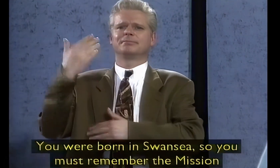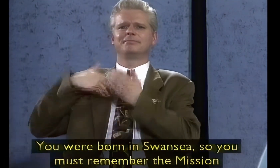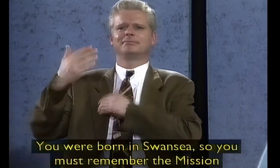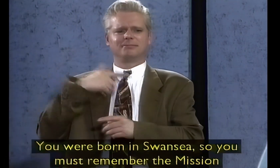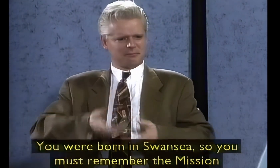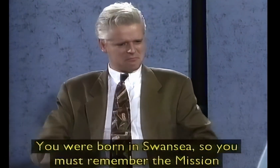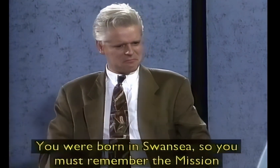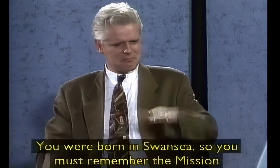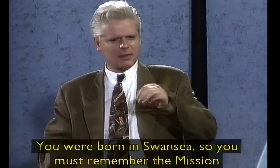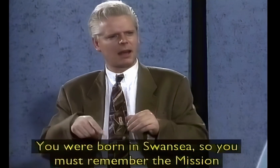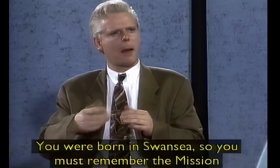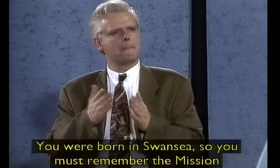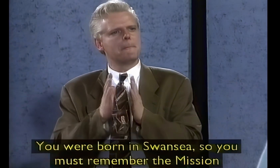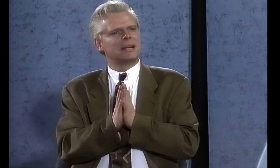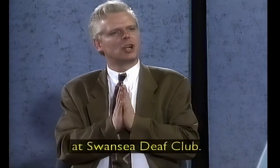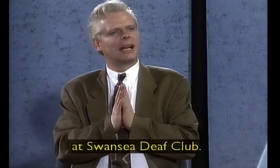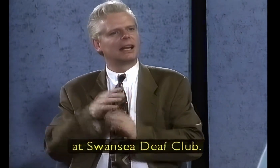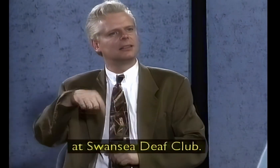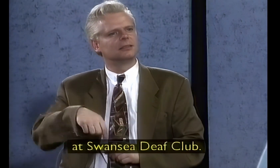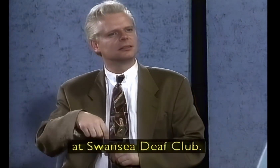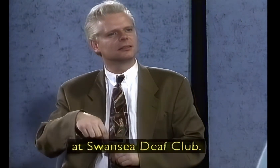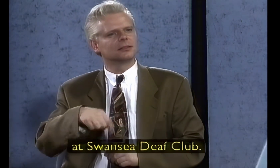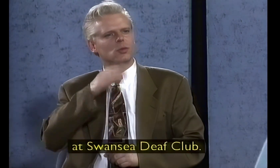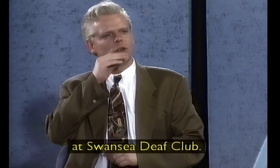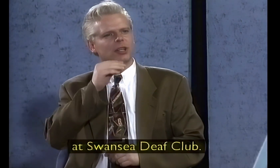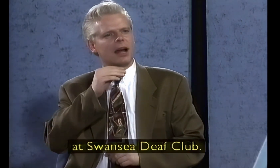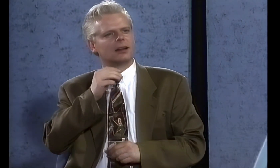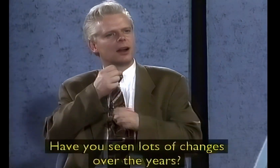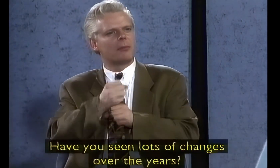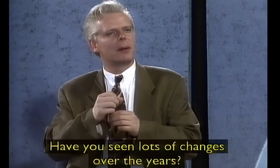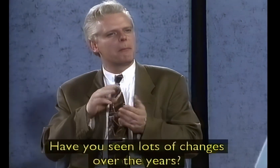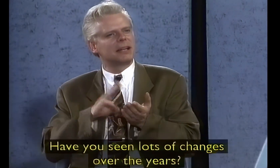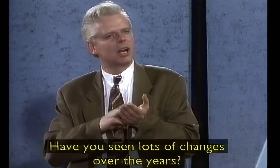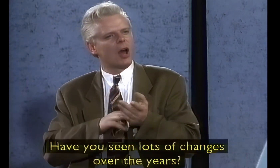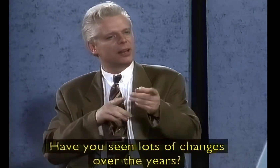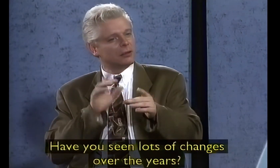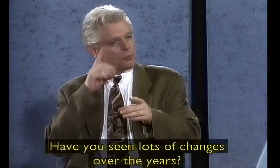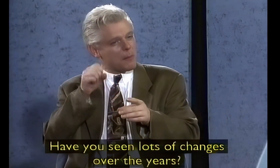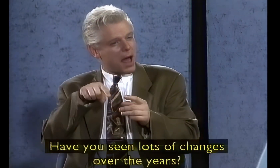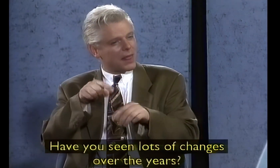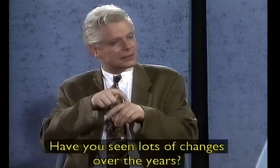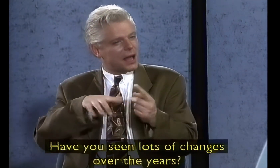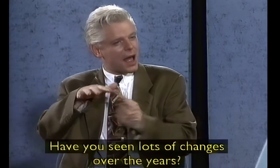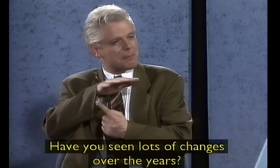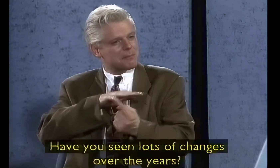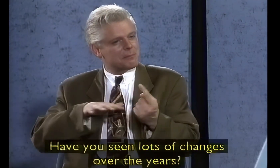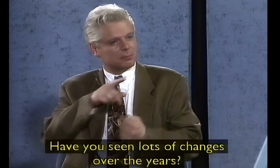Do you remember, I mean, you were born in Swansea. You must remember the mission Swansea Deaf